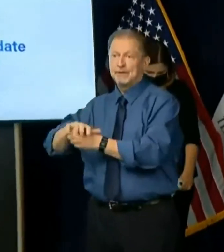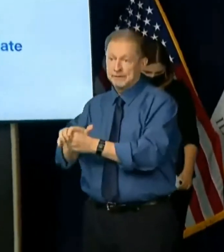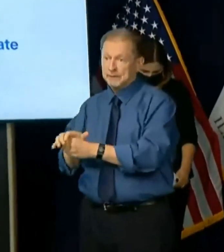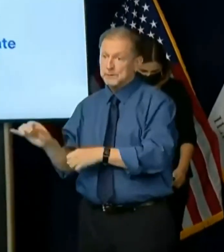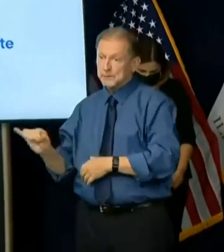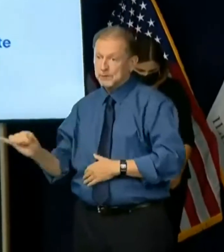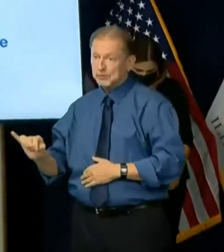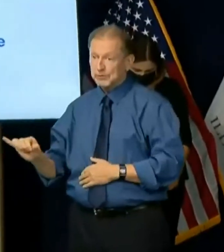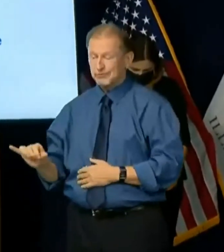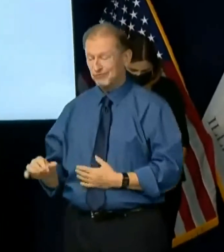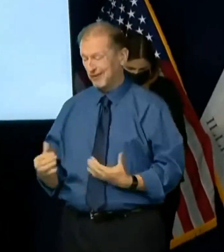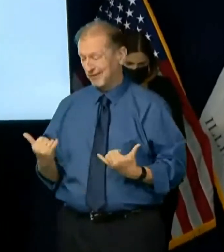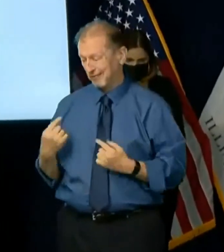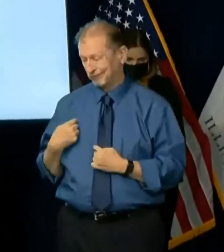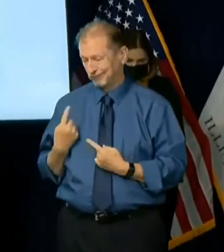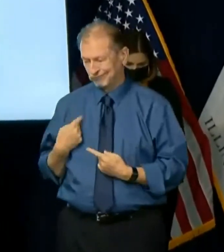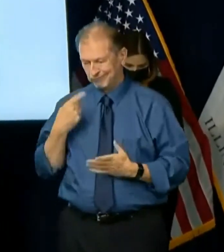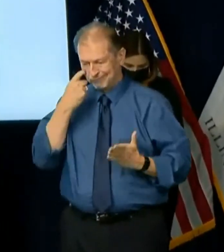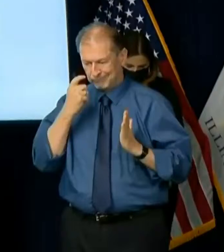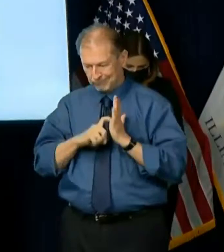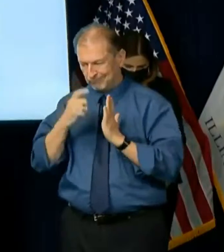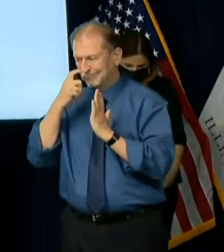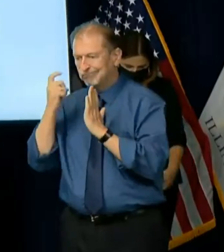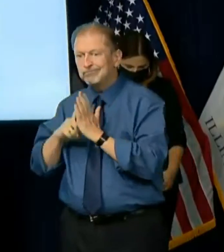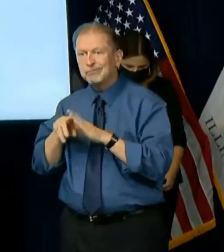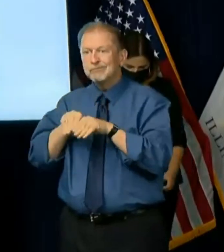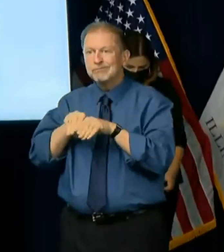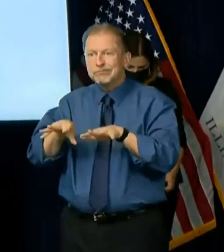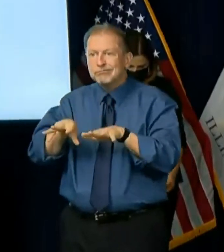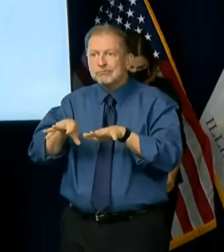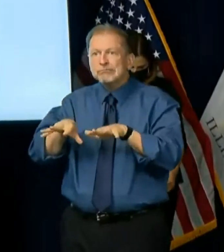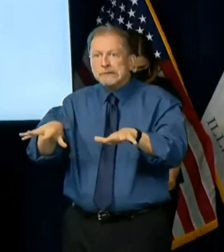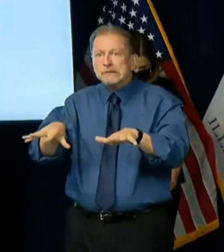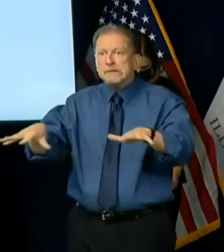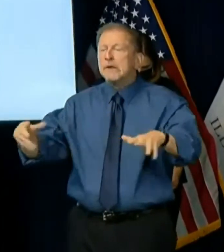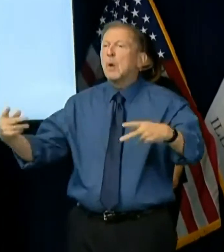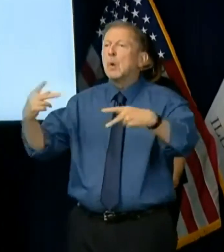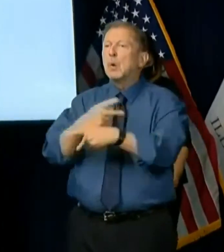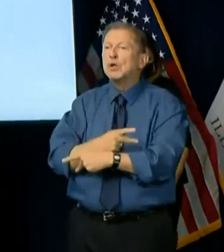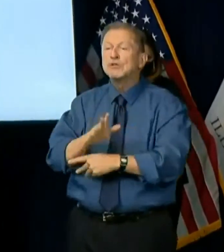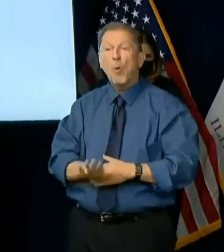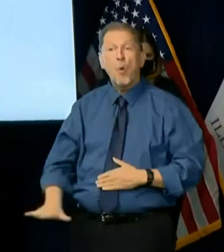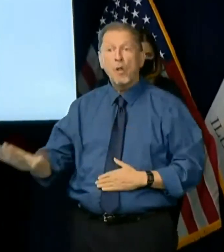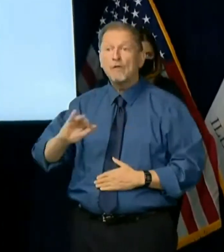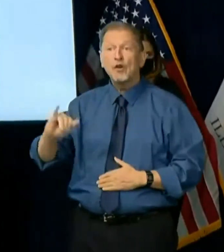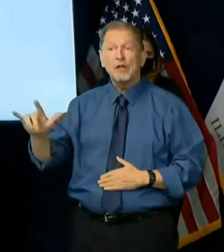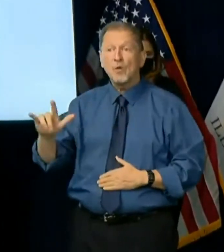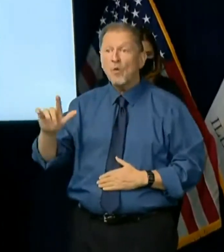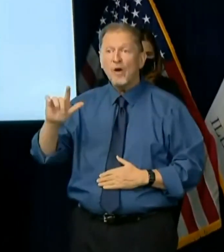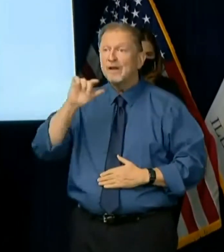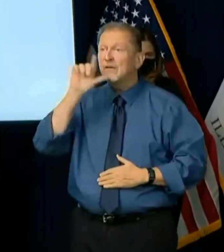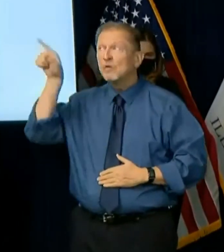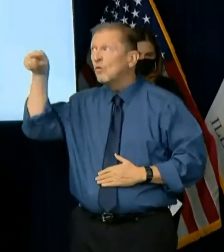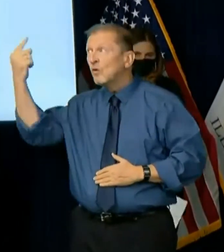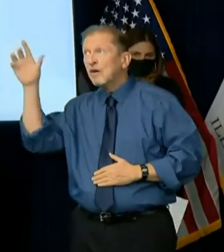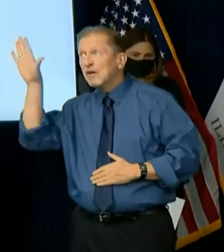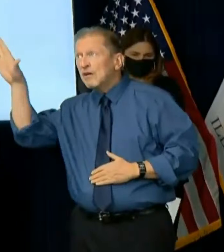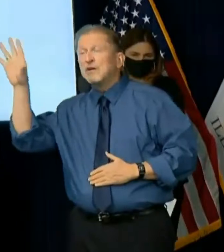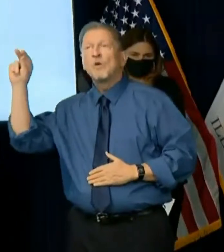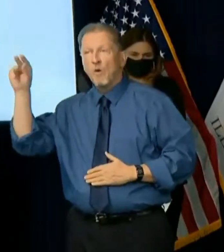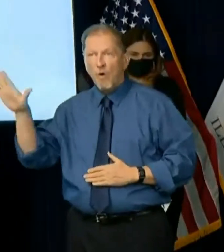is spreading, and every region of the state is suffering from its insidious, invisible